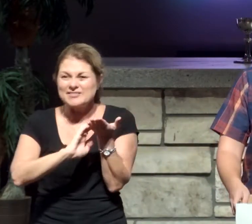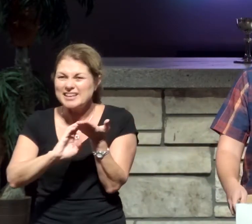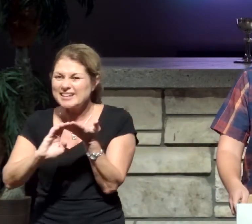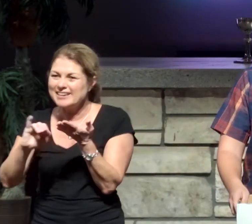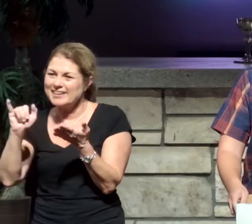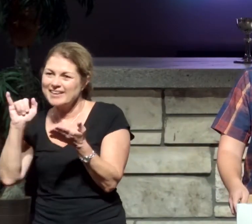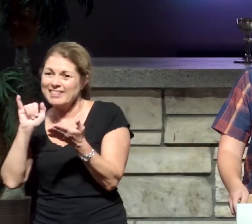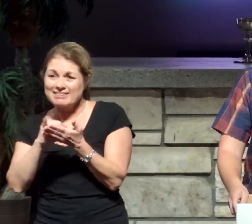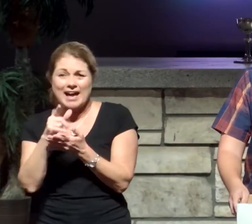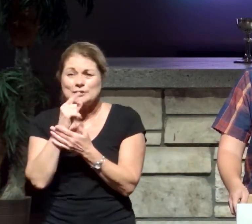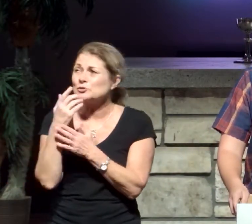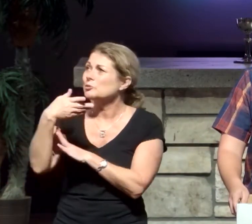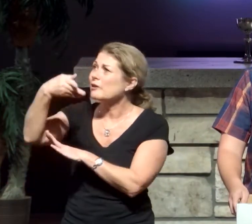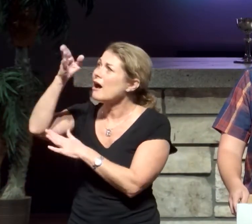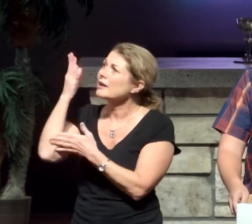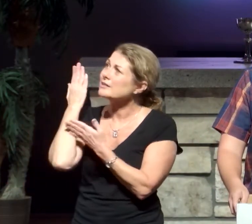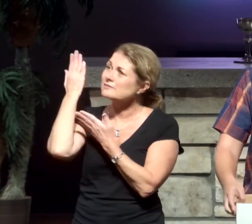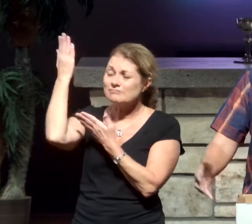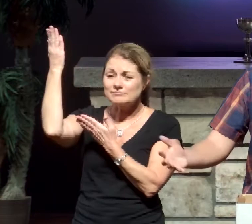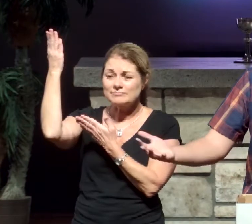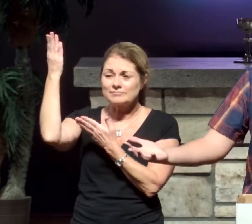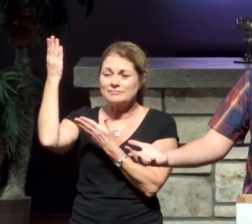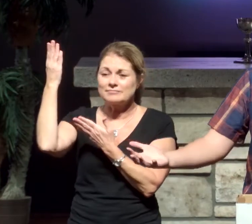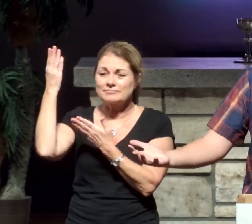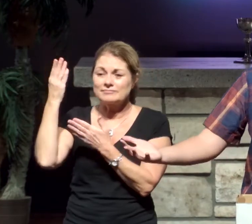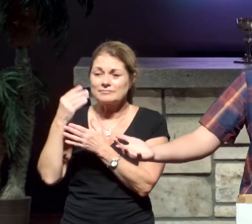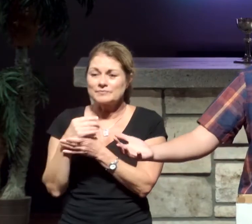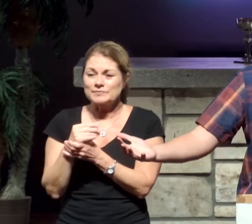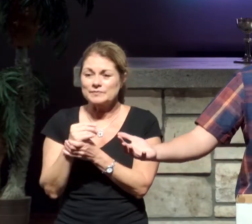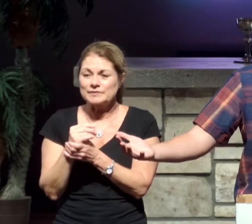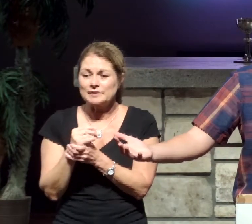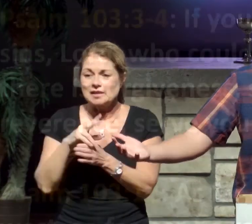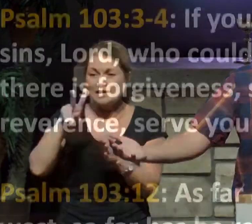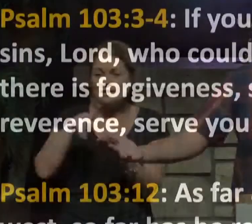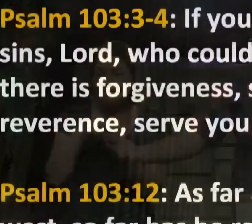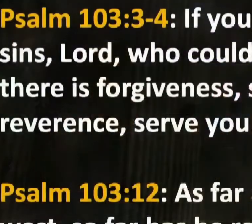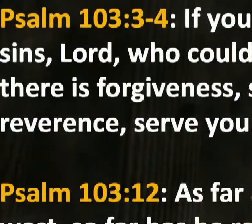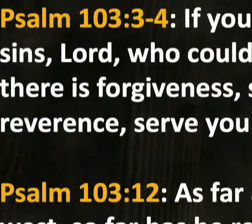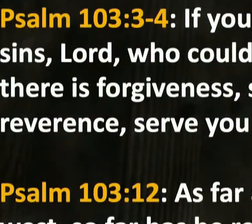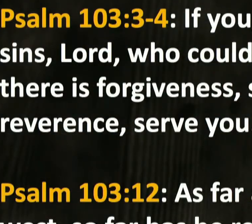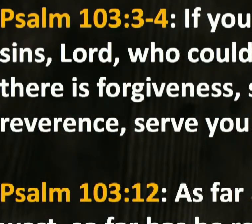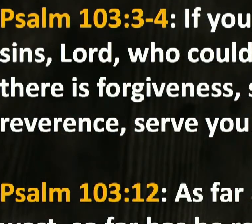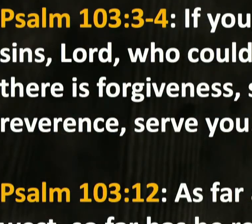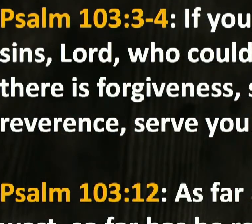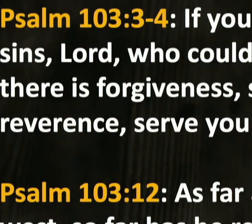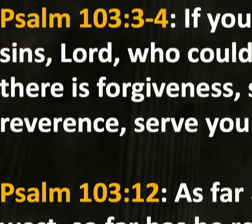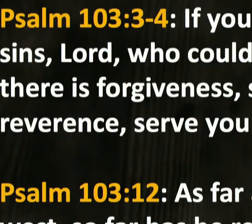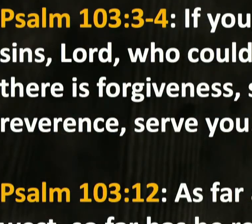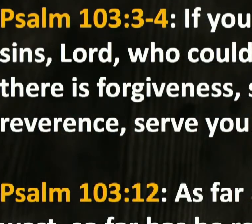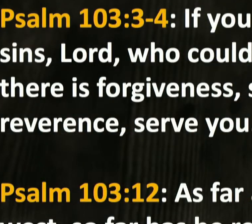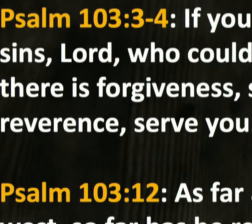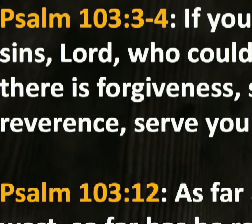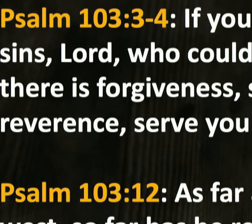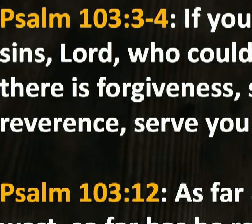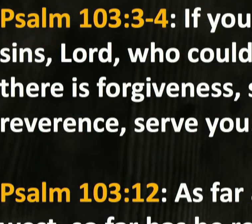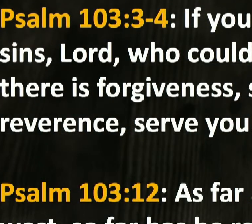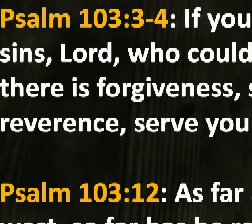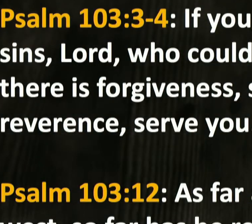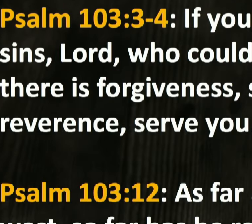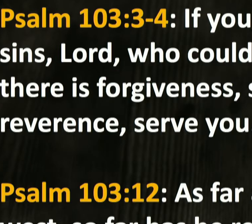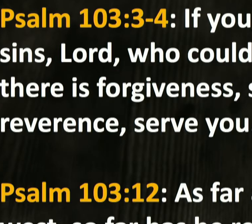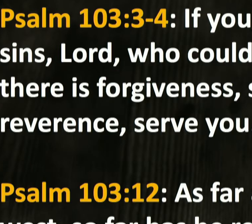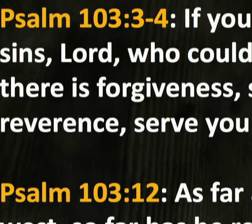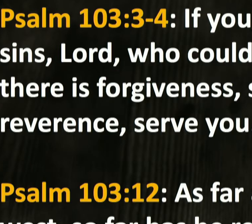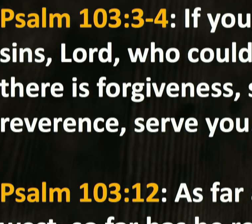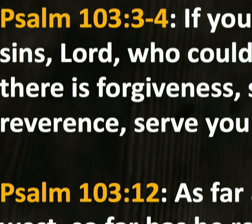of who God is. Psalm 130, verses 3 and 4 says, "If you, Lord, kept a record of my sin, Lord, who